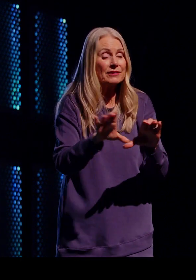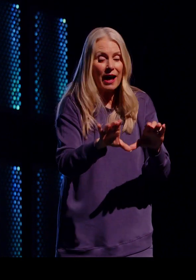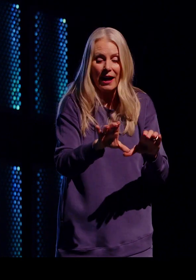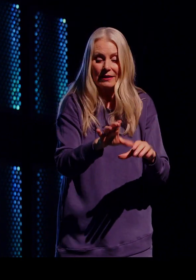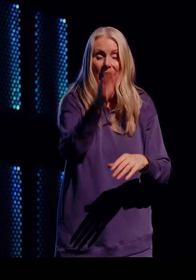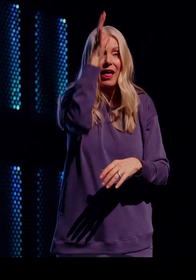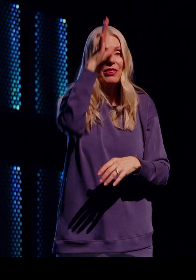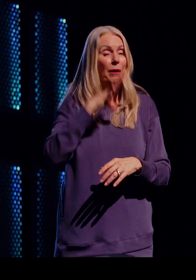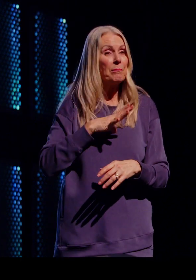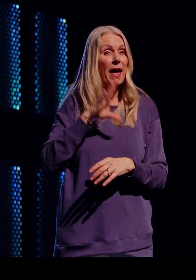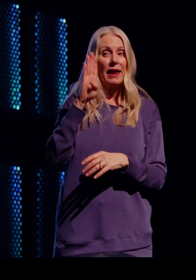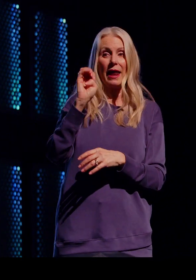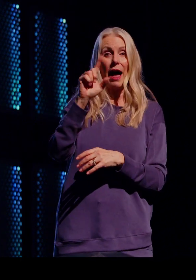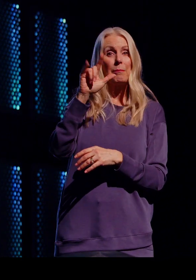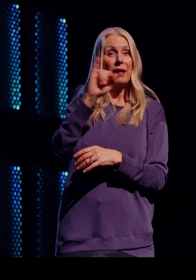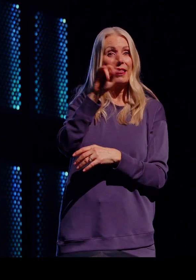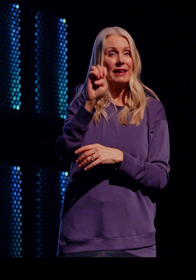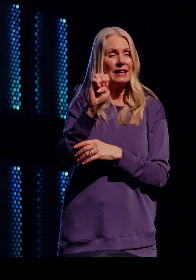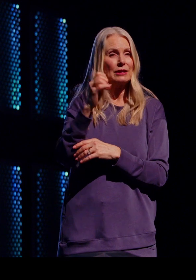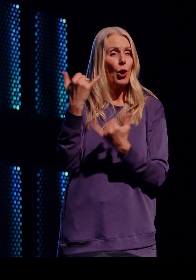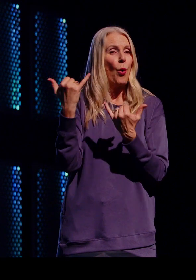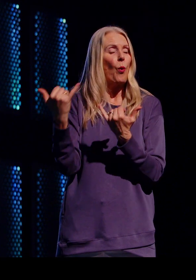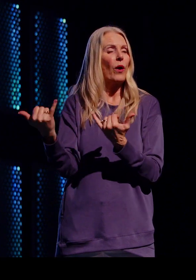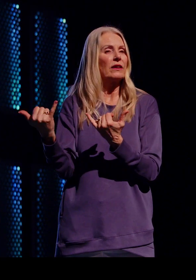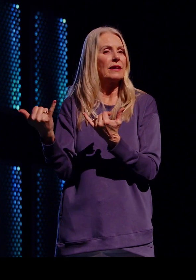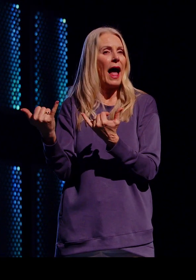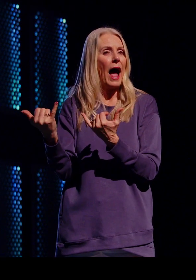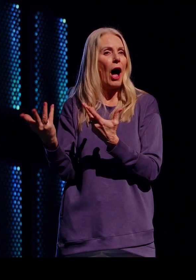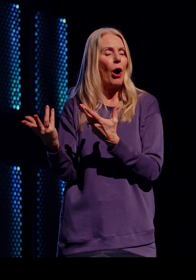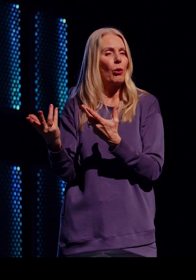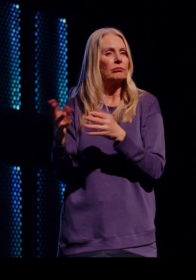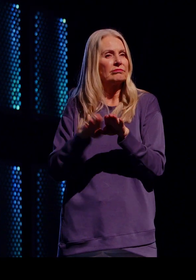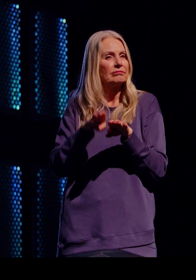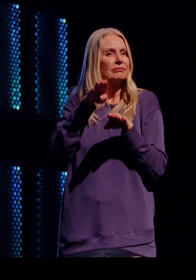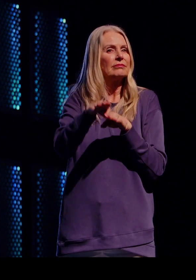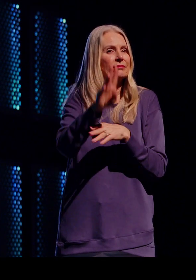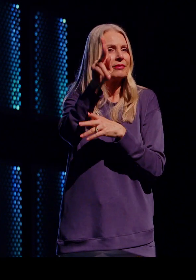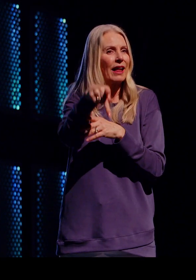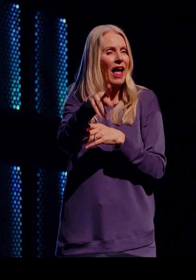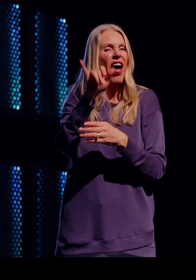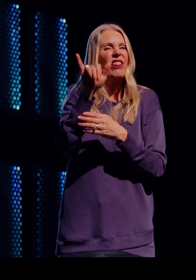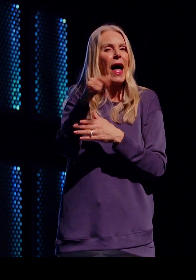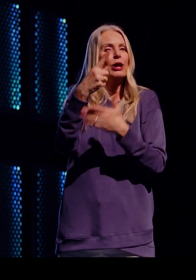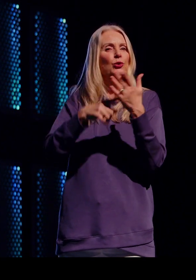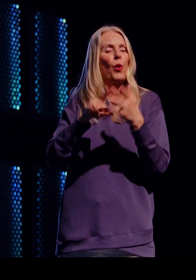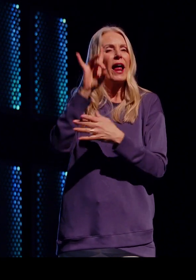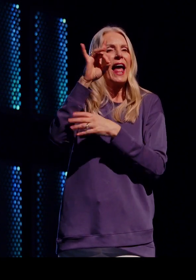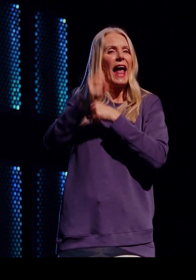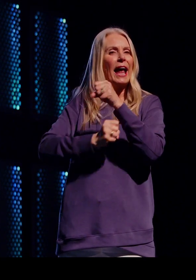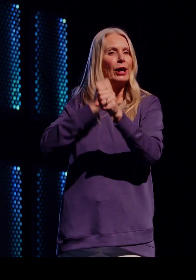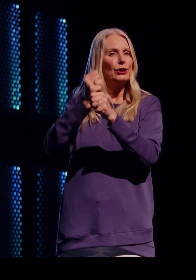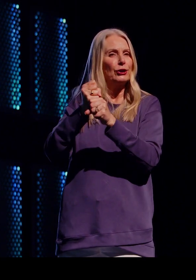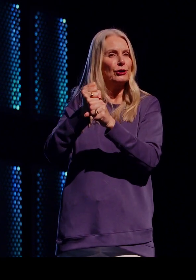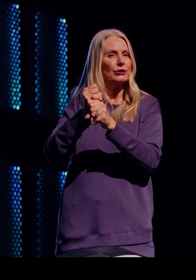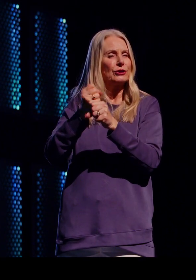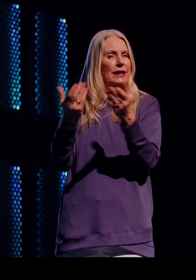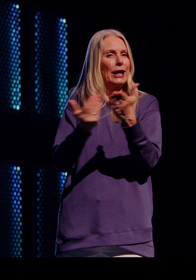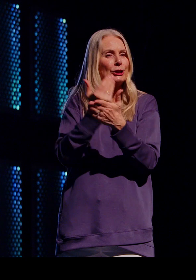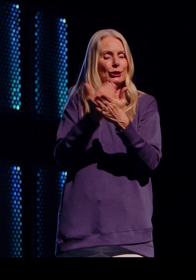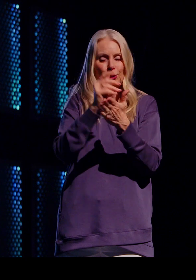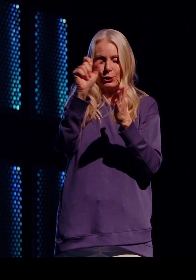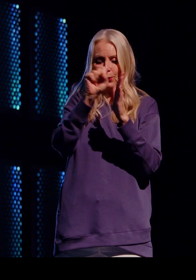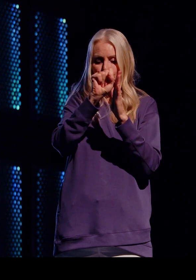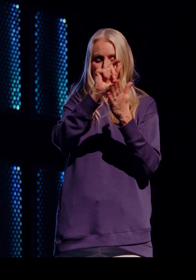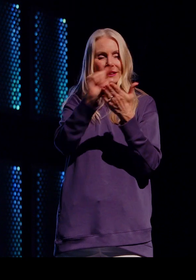of Belize are going to step into that. And so that's what I feel like, 8 years. It's a new season, but I feel like